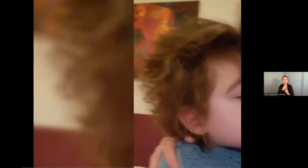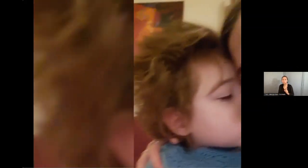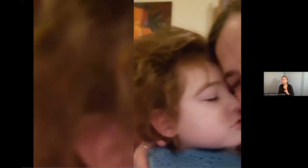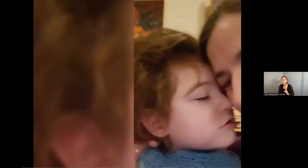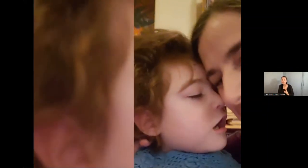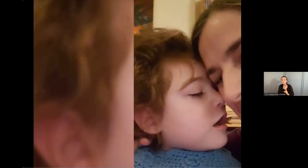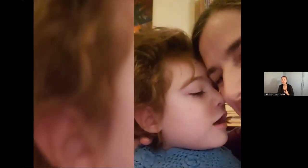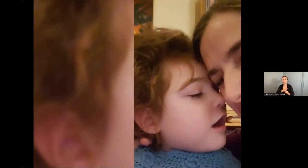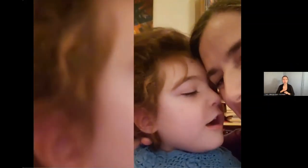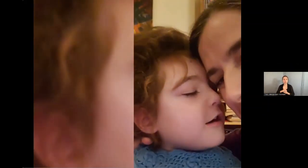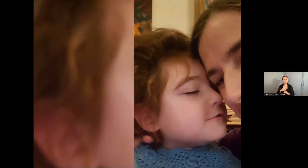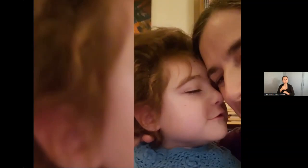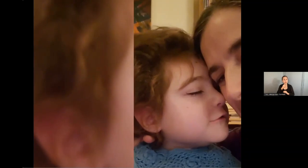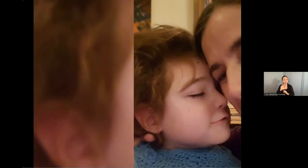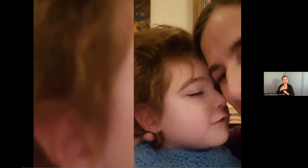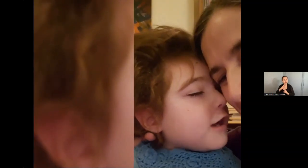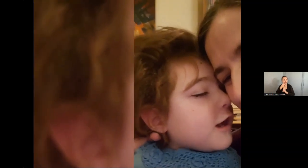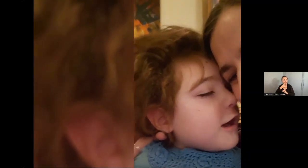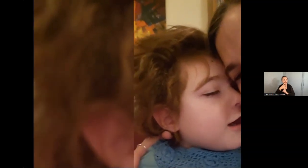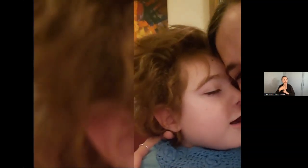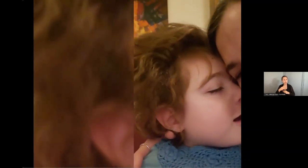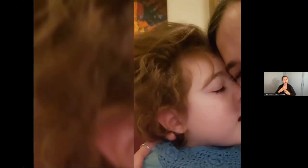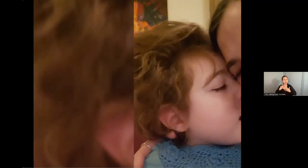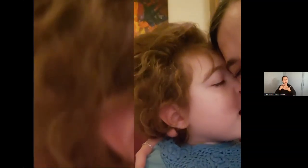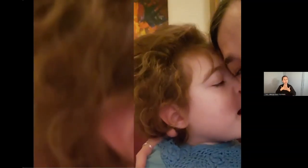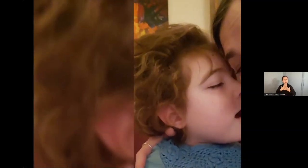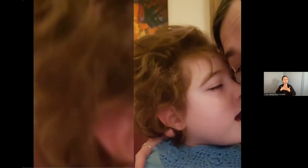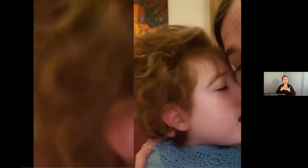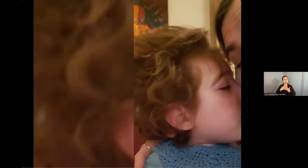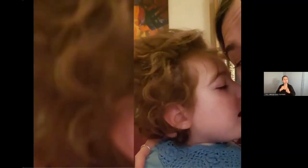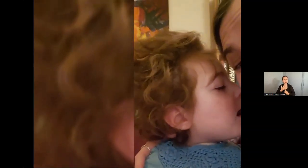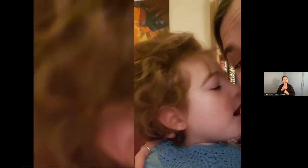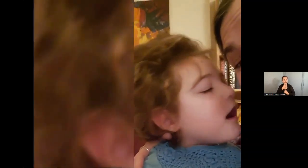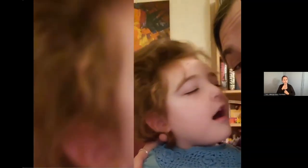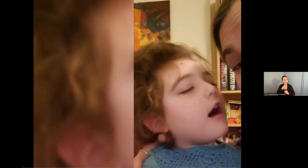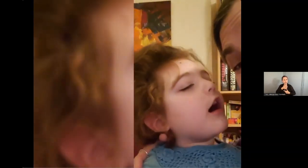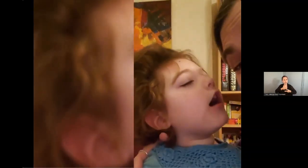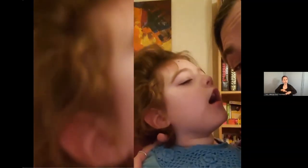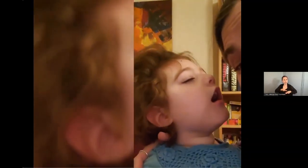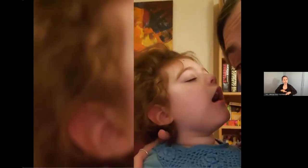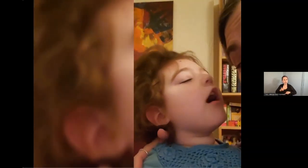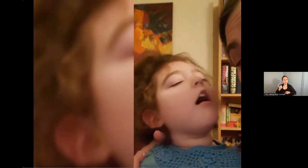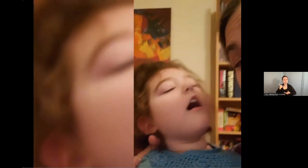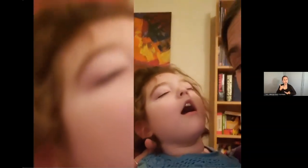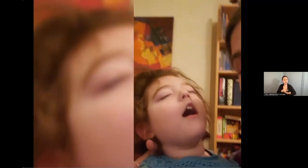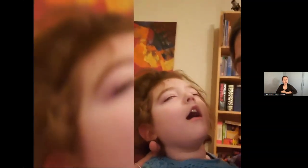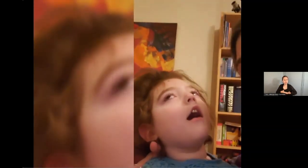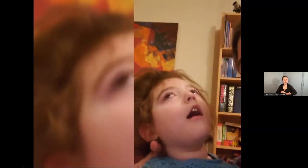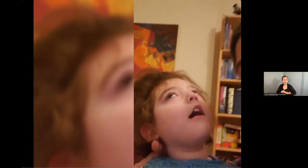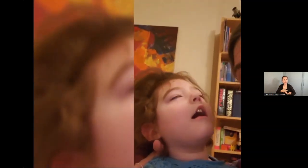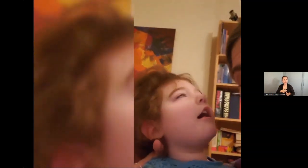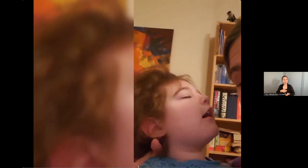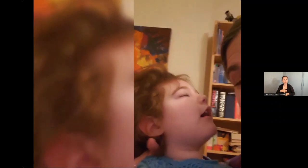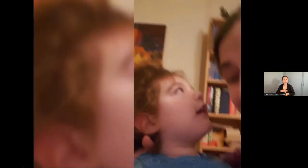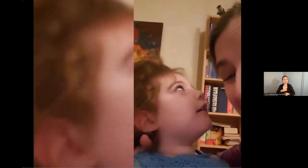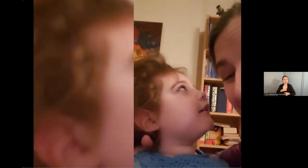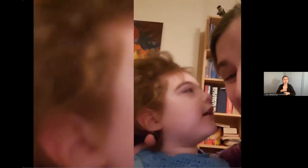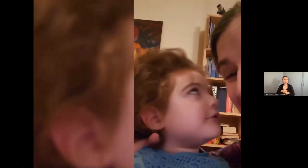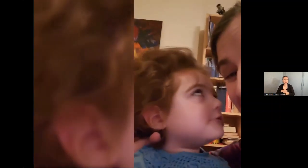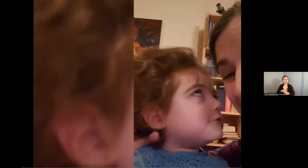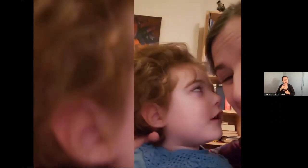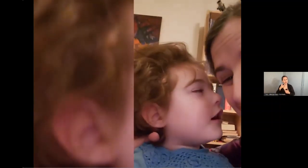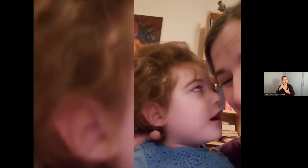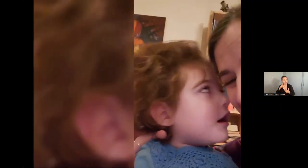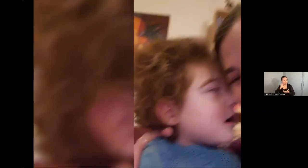neck. I miss her light. I miss breastfeeding her when she was a baby and believing she was